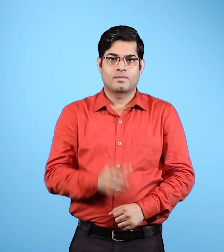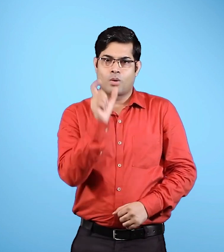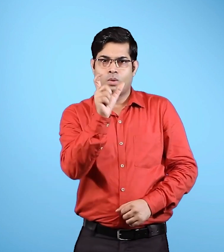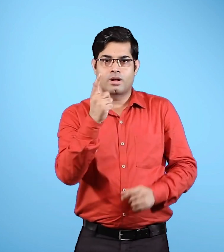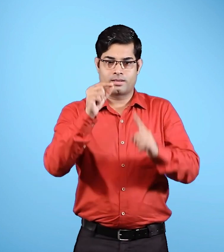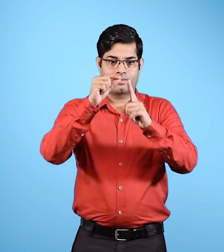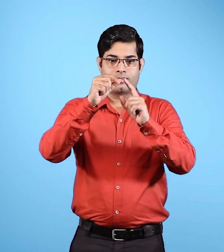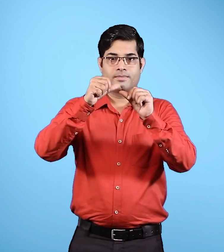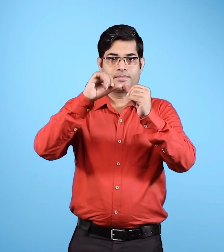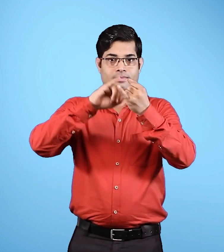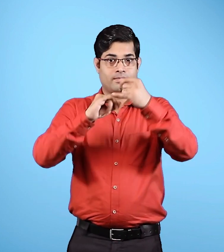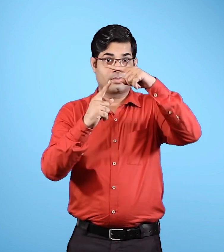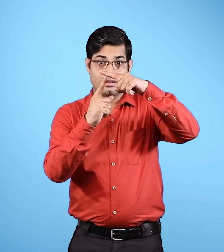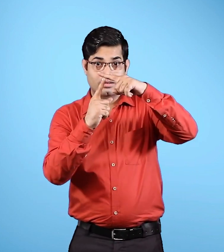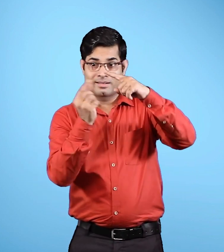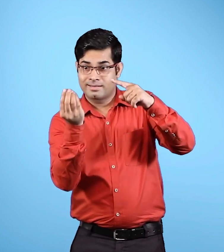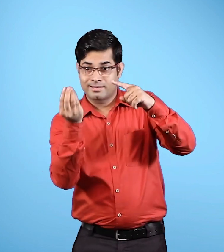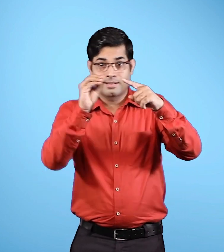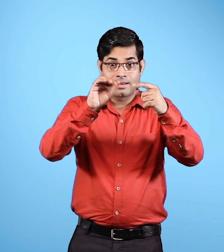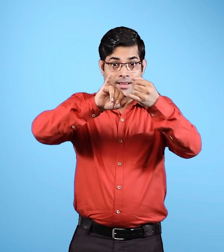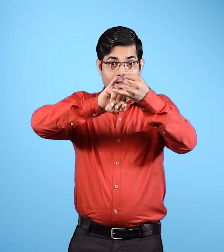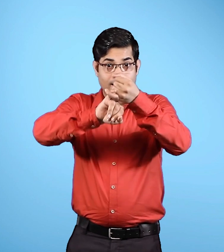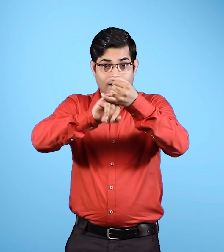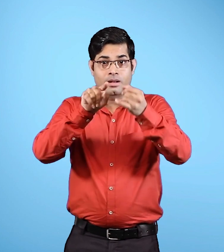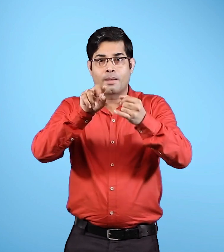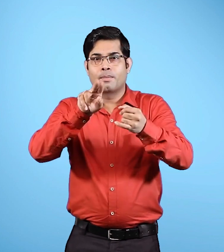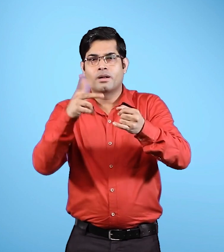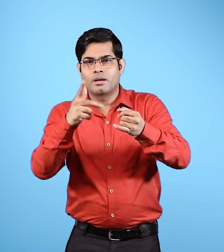We have used the word pasts in plural